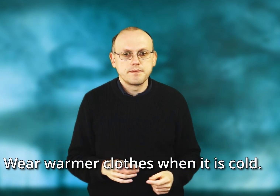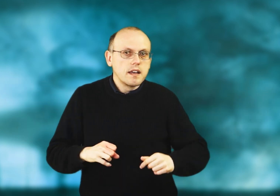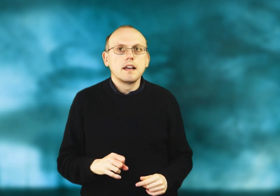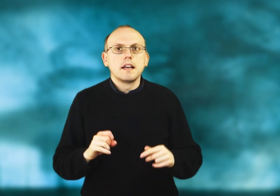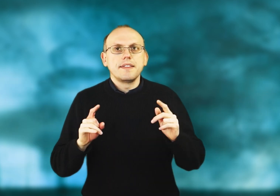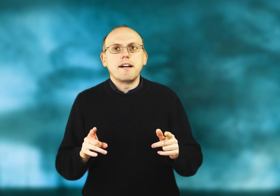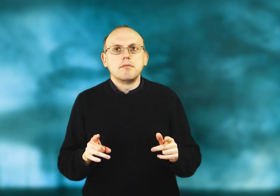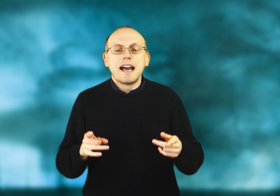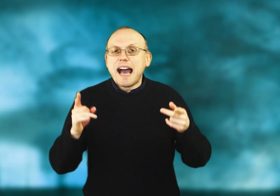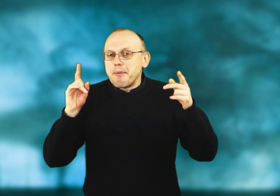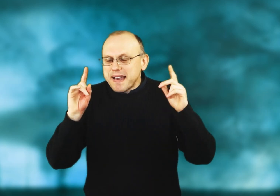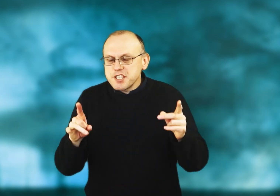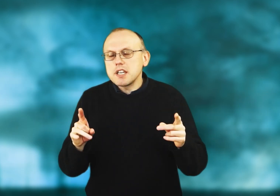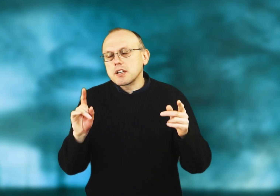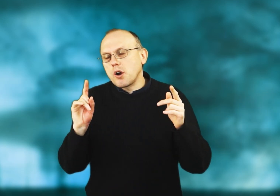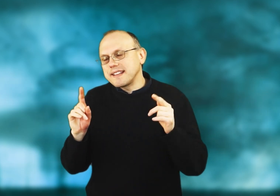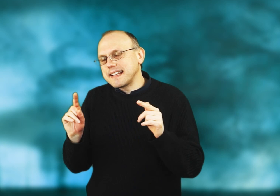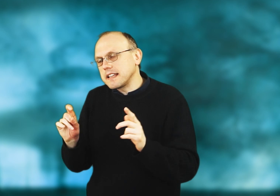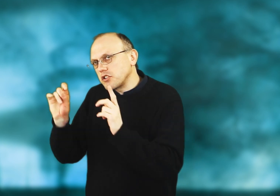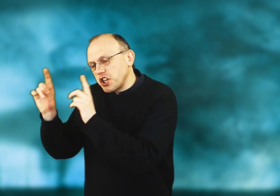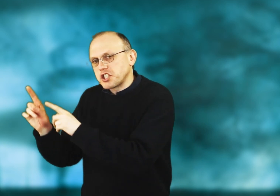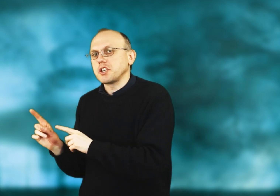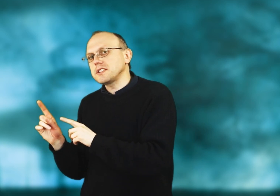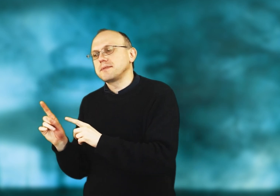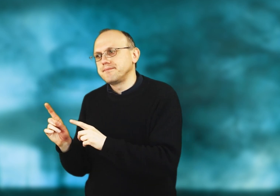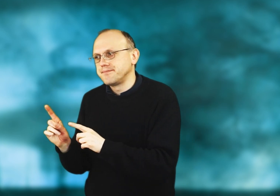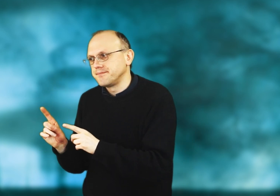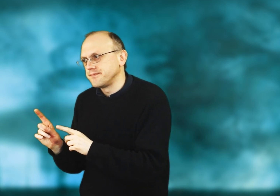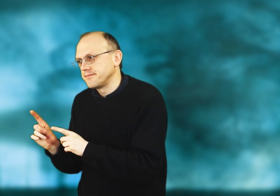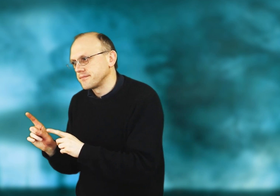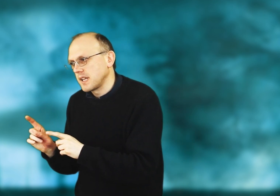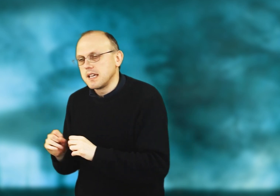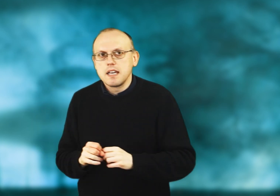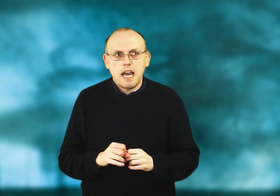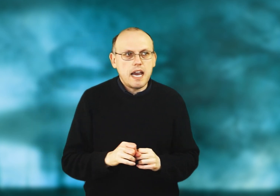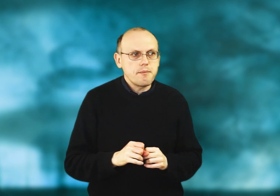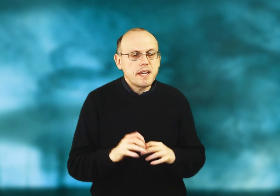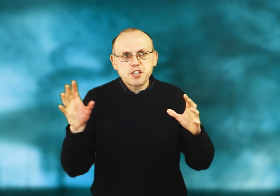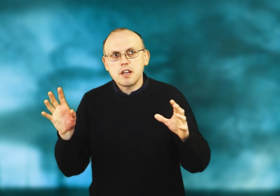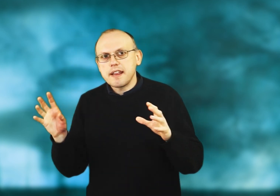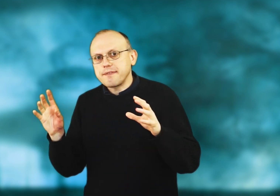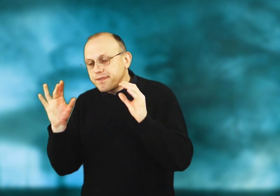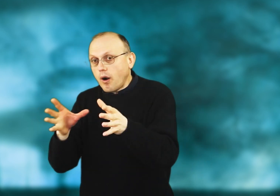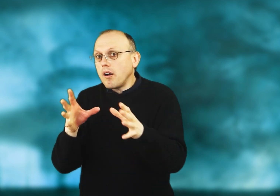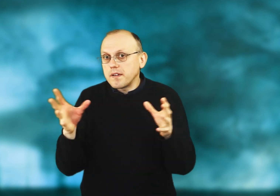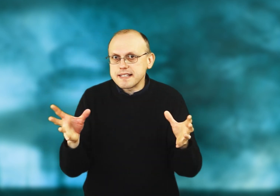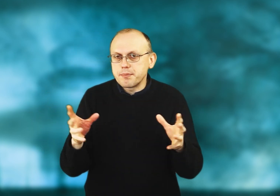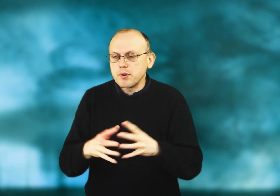Now, I mentioned coordinating conjunctions. I mentioned that for example, could